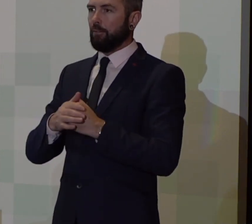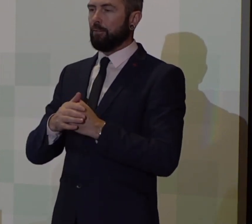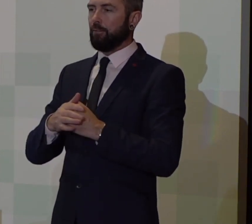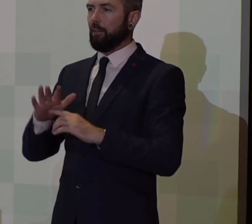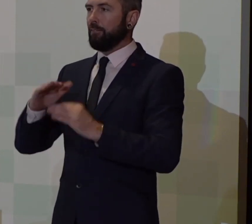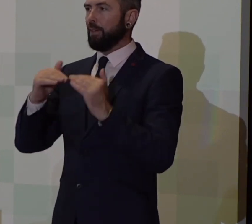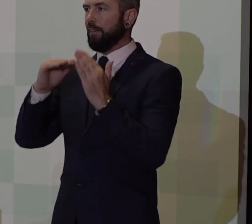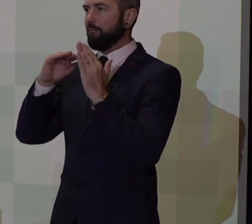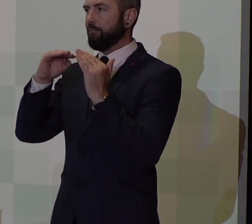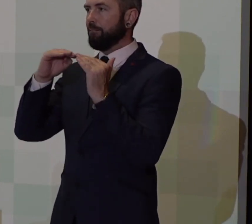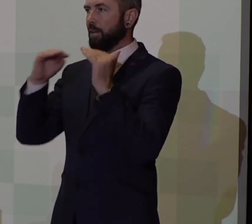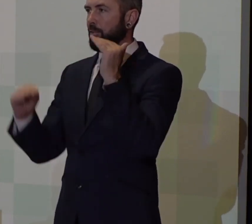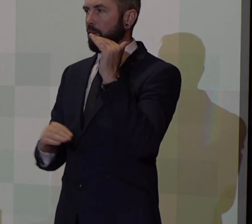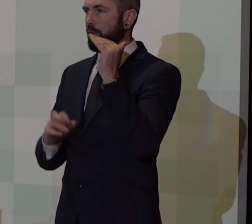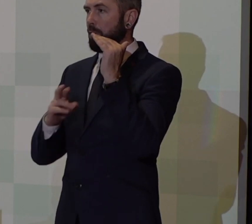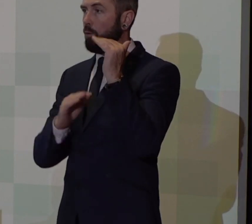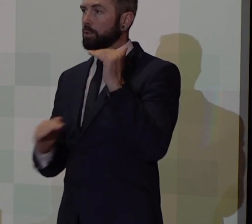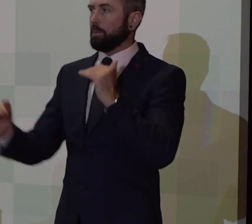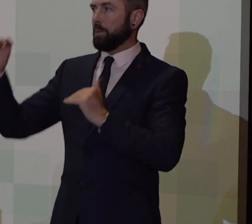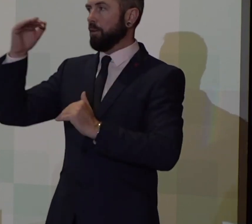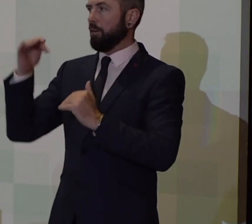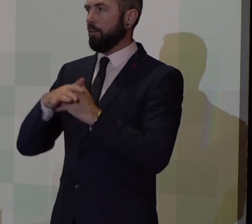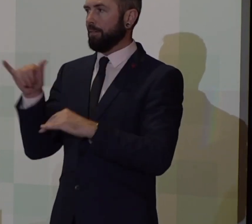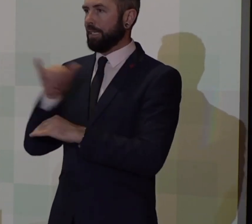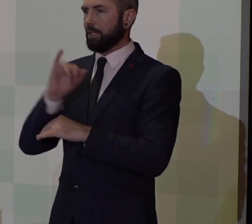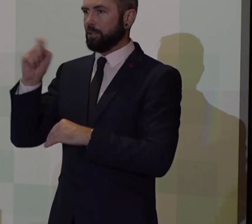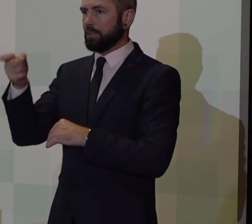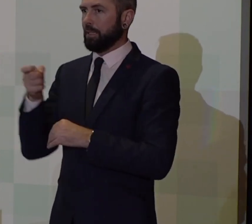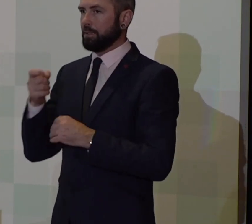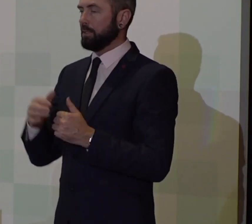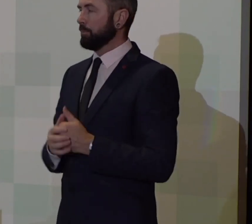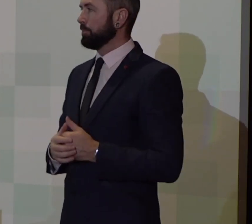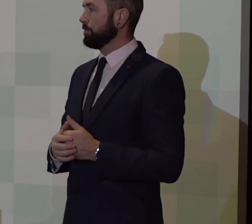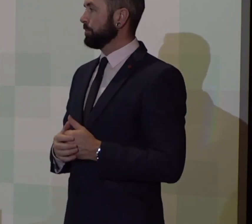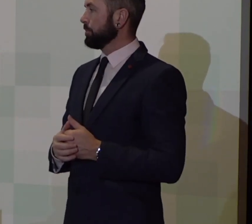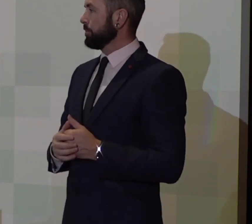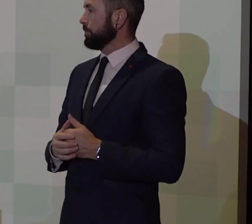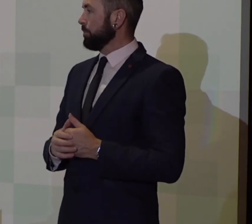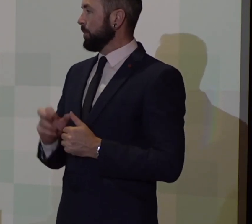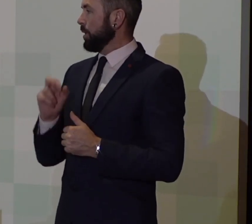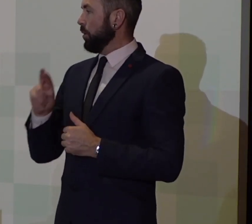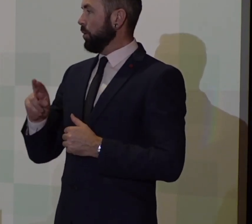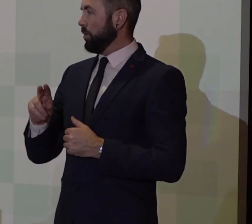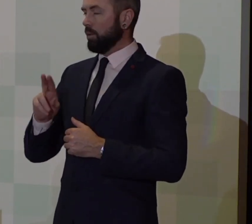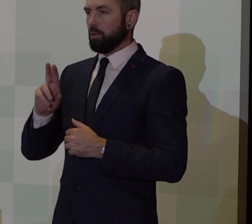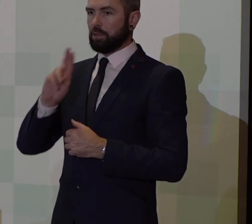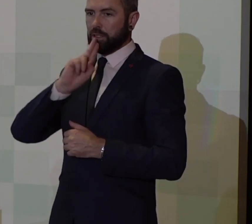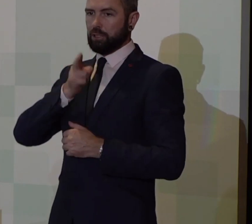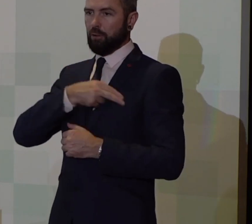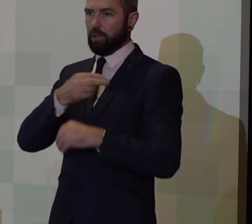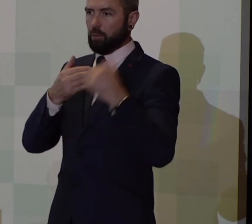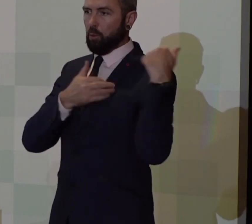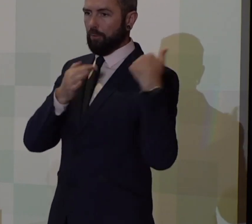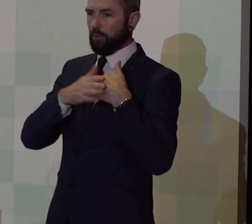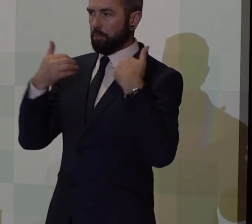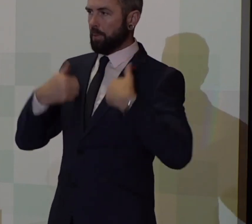inferiority or the superiority of either of the sexes, or on stereotyped roles for men